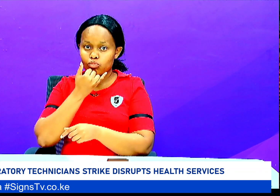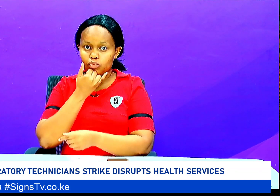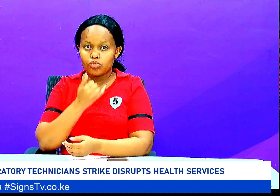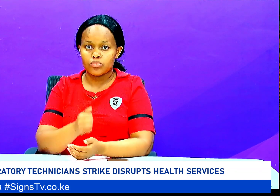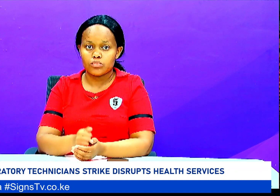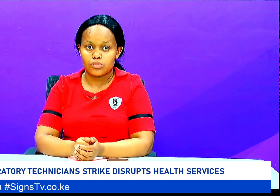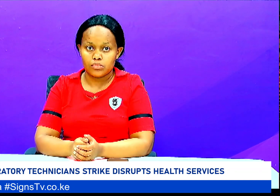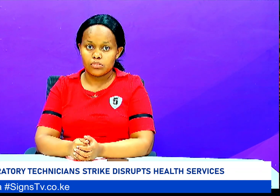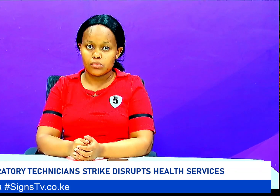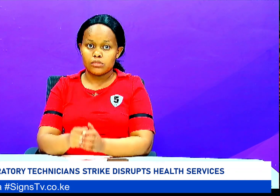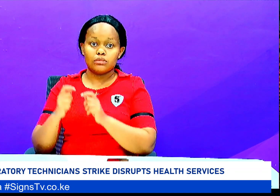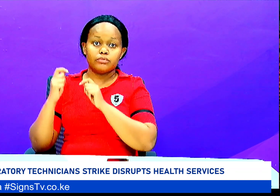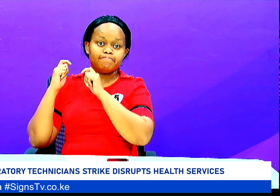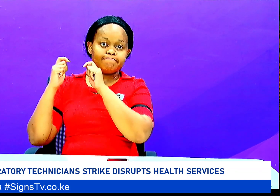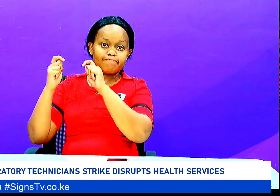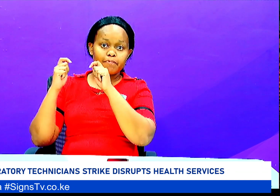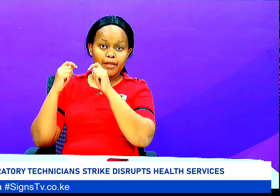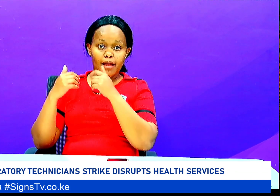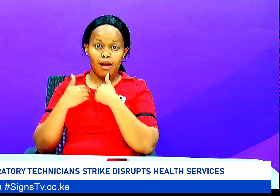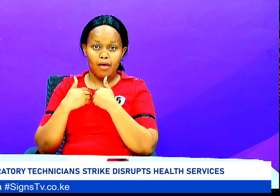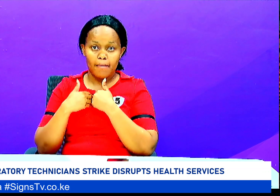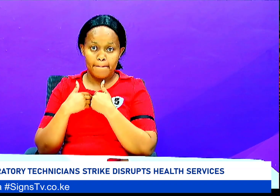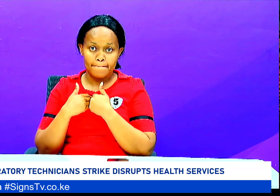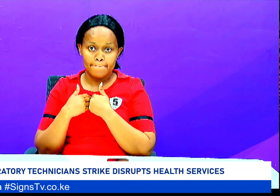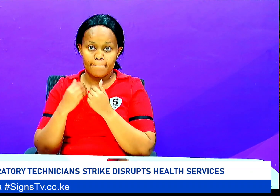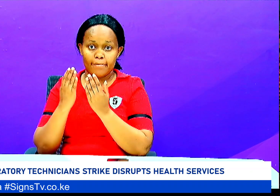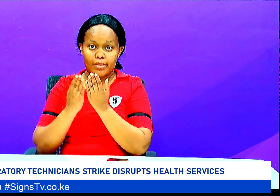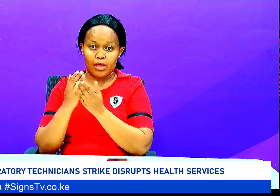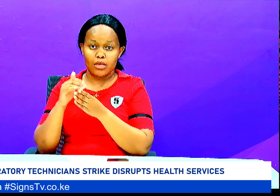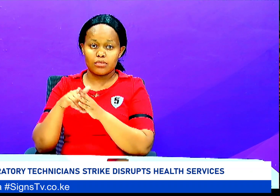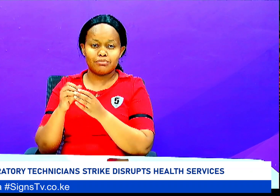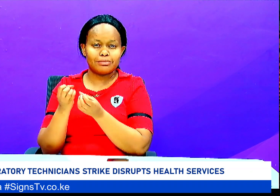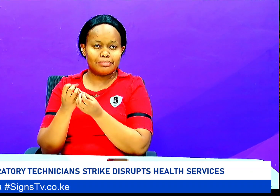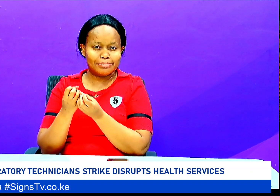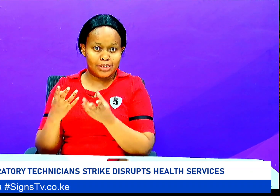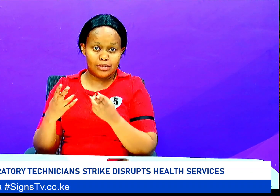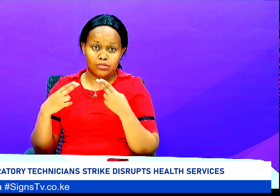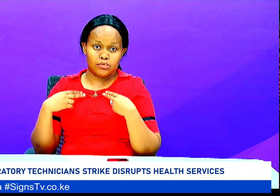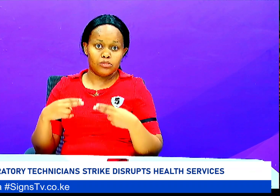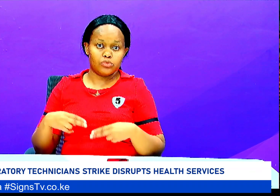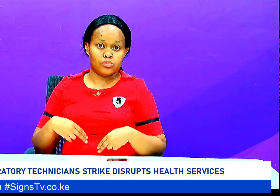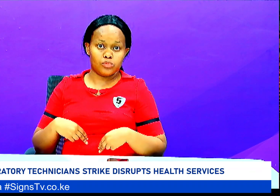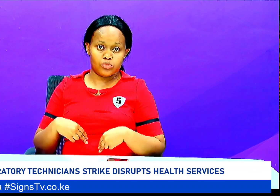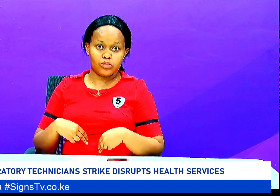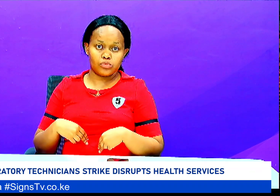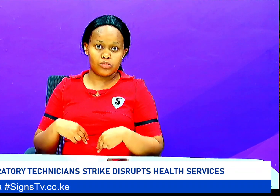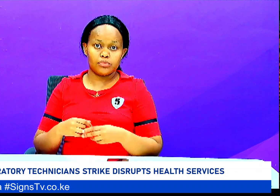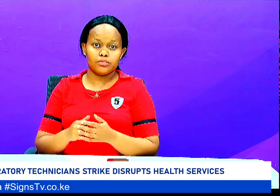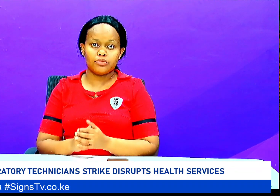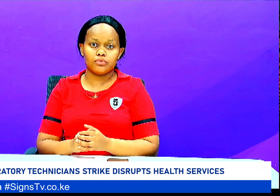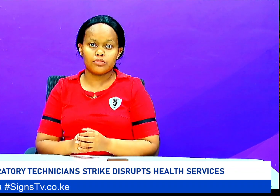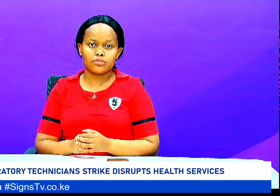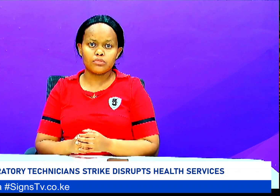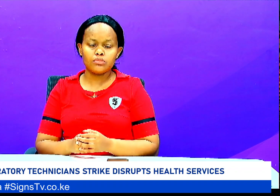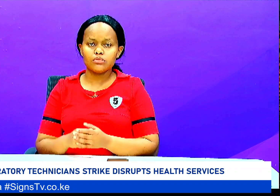payment, a permanent employment, and resolution of other long-standing